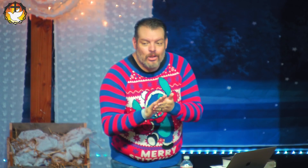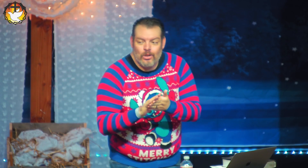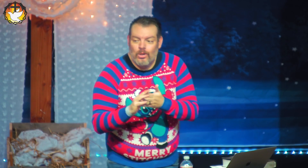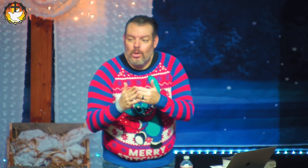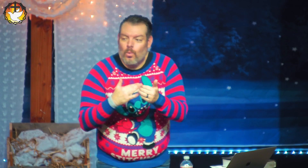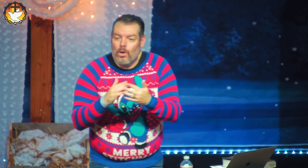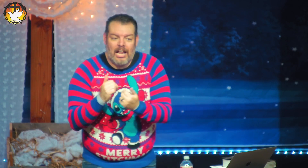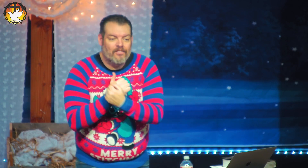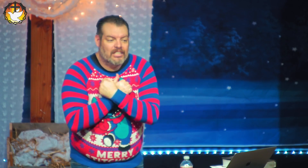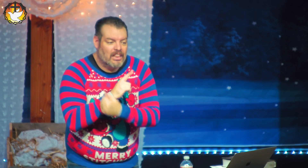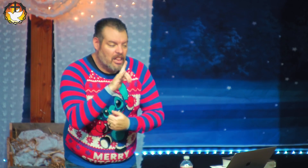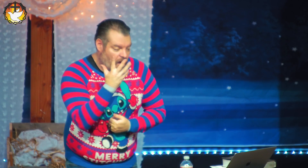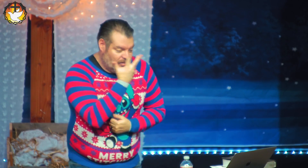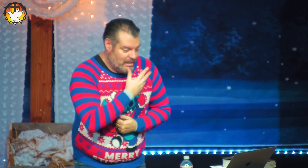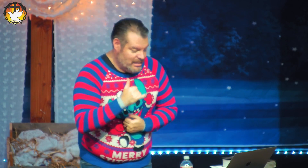Finally, brothers and sisters,